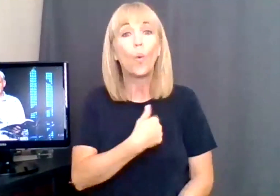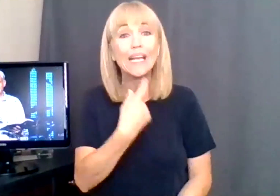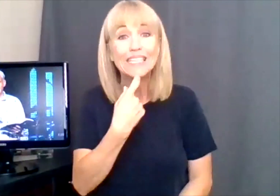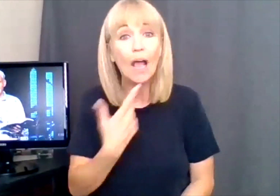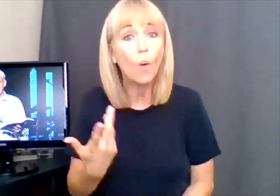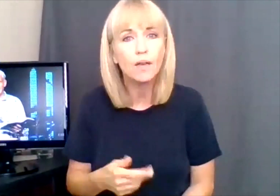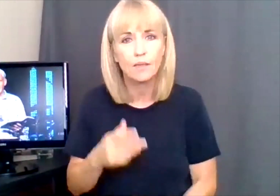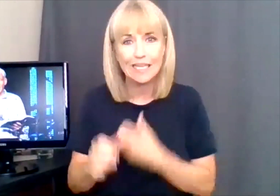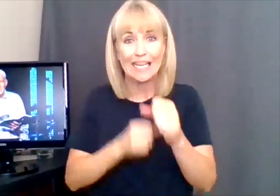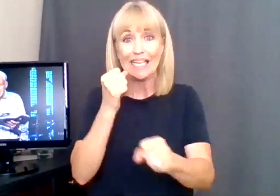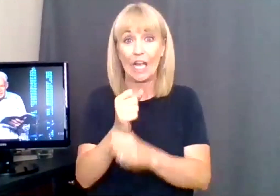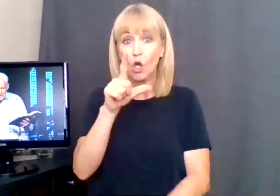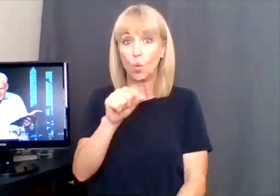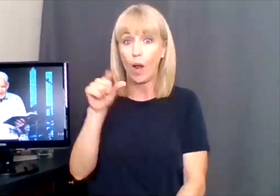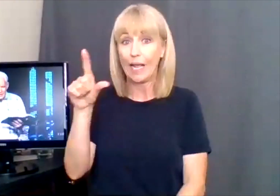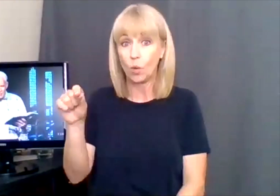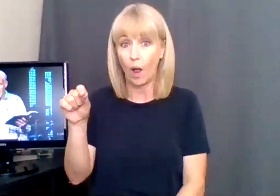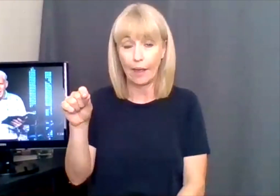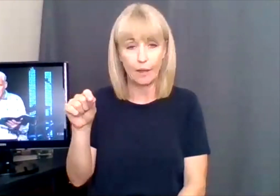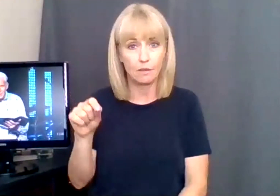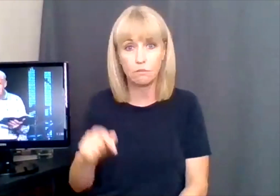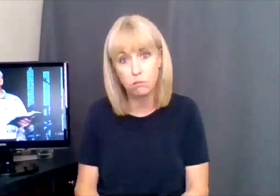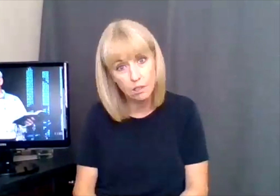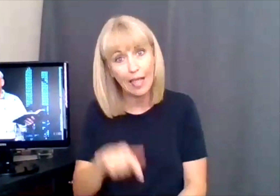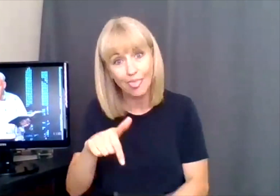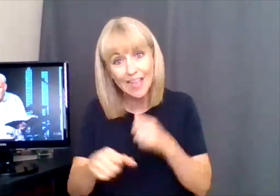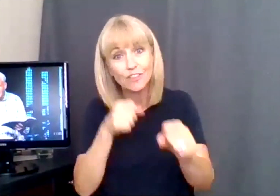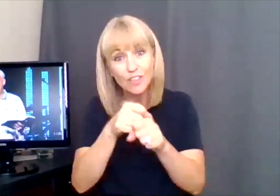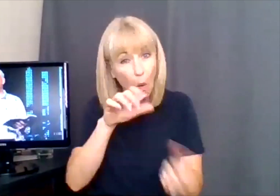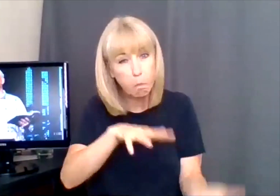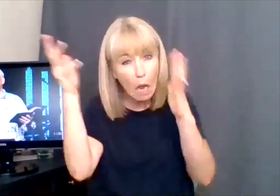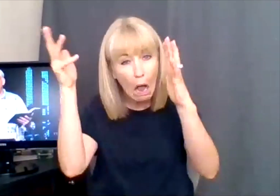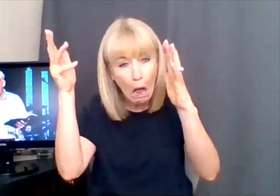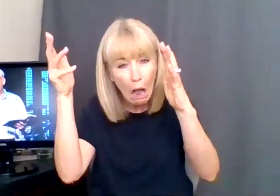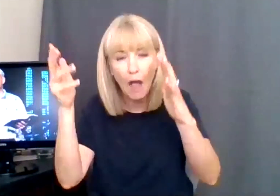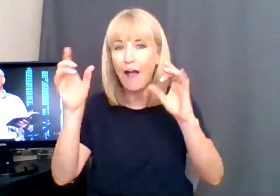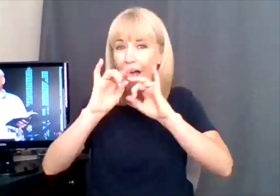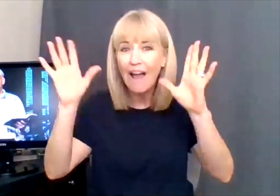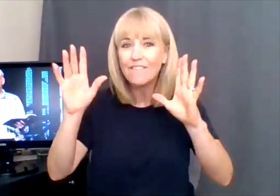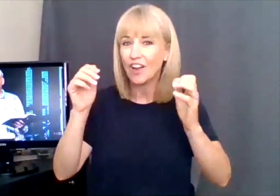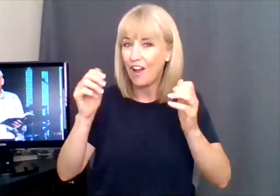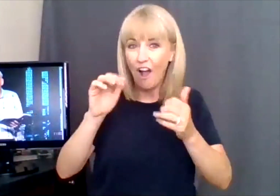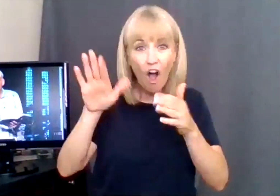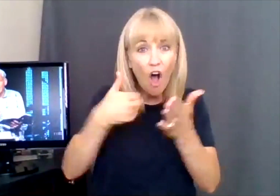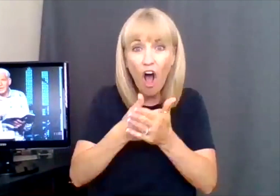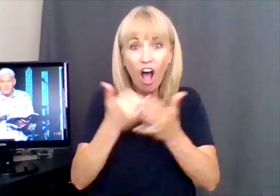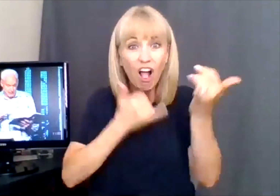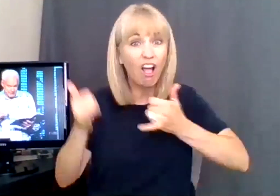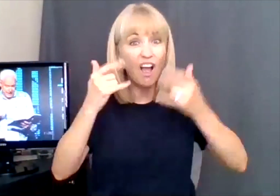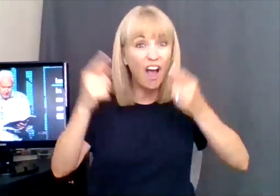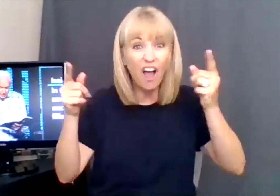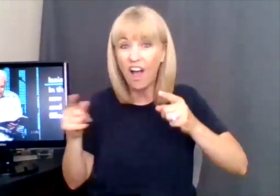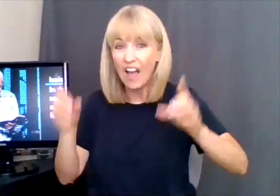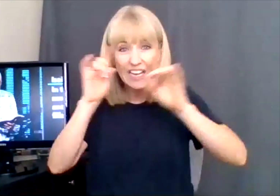2020, when potentially everything could go wrong and we're uncertain and what's going to happen, where's our economy, where's our future, what's my life